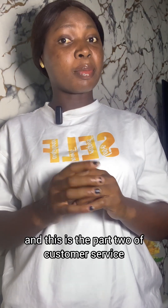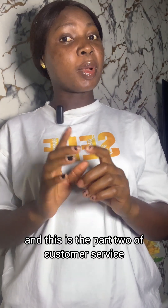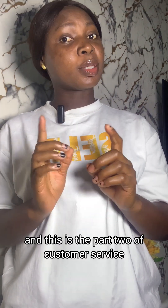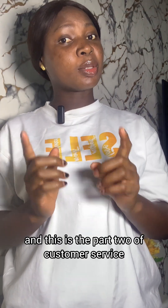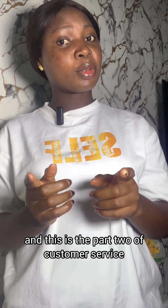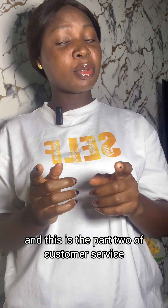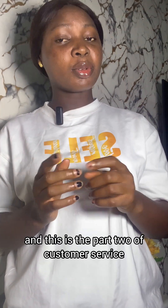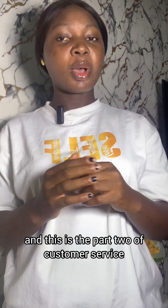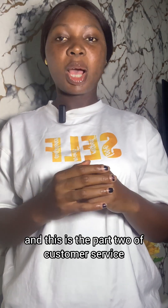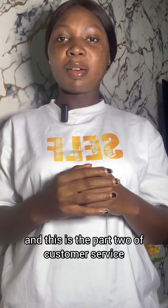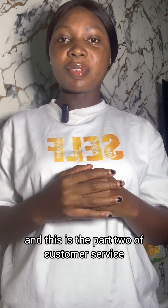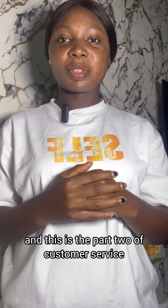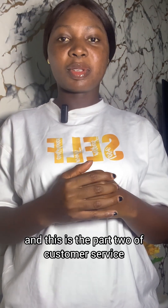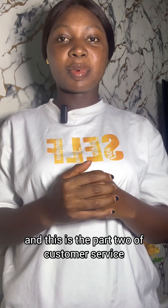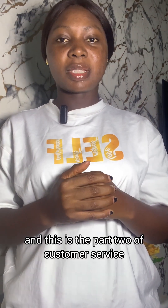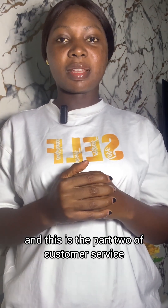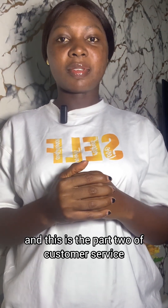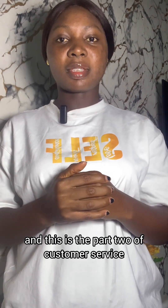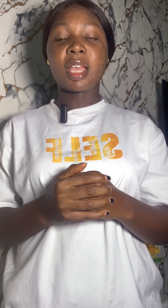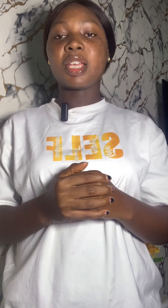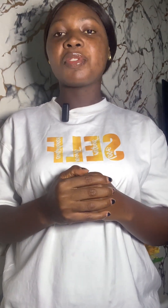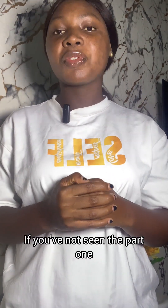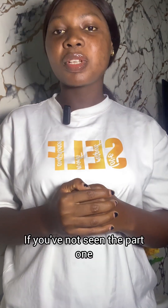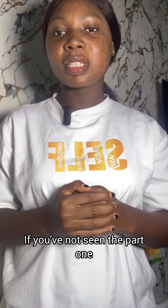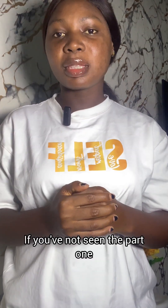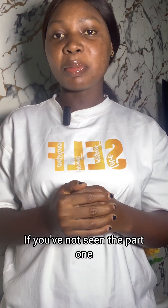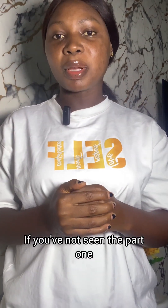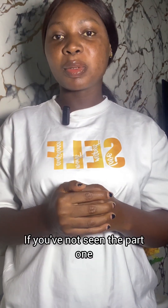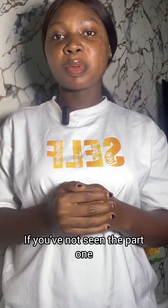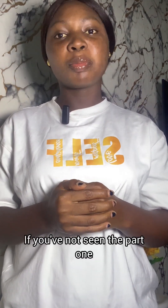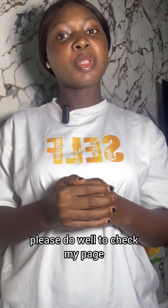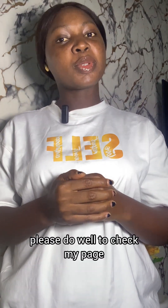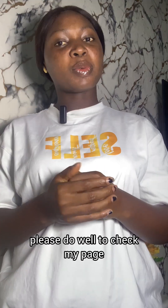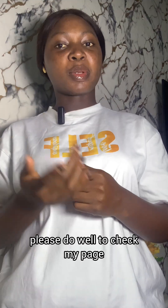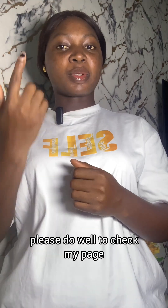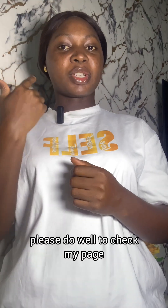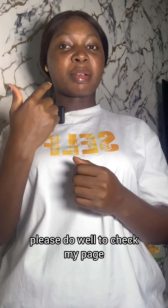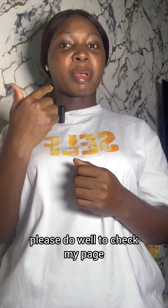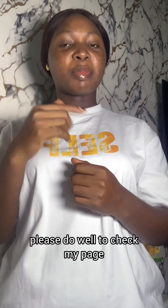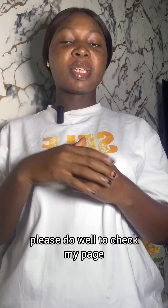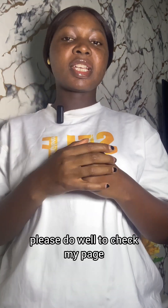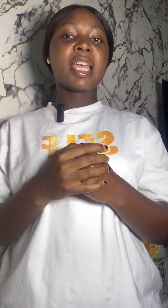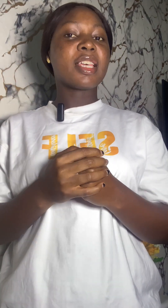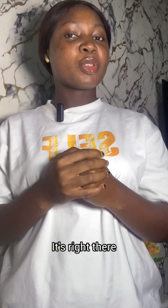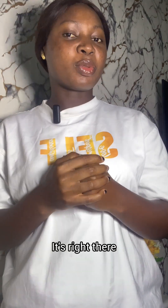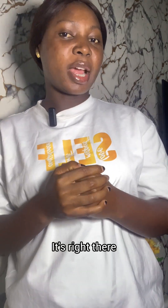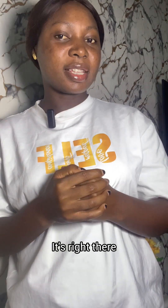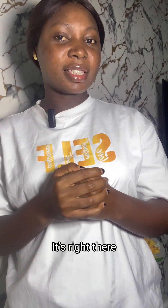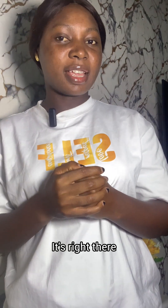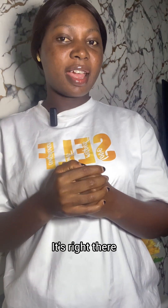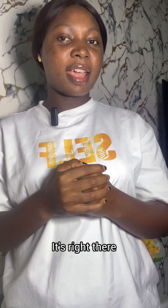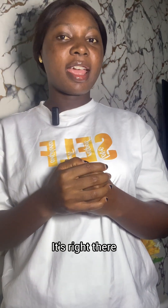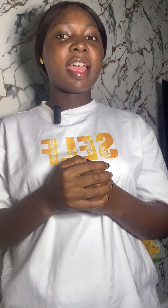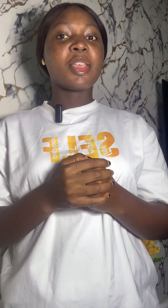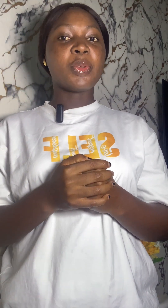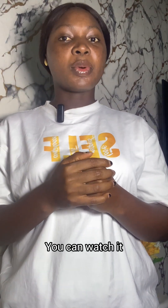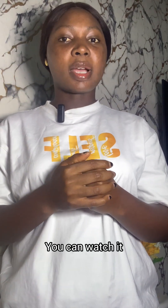part 2 of customer service. If you've not seen the part 1, please do well to check my page. It's right there. You